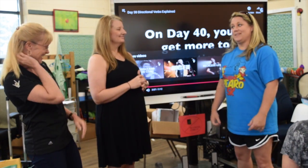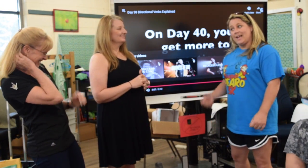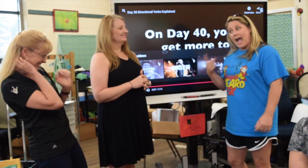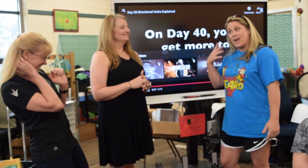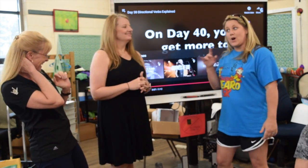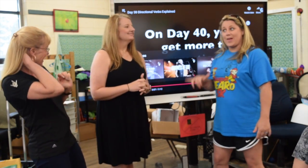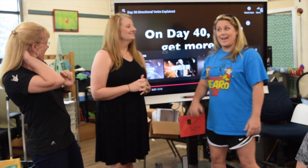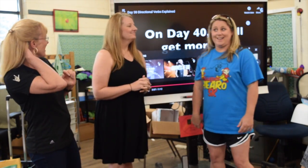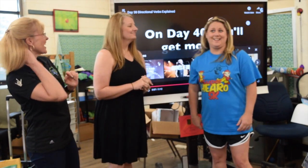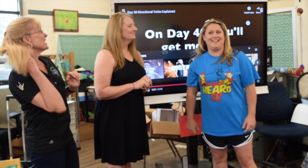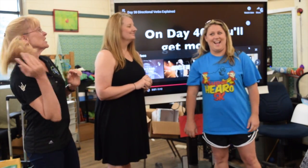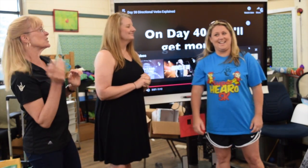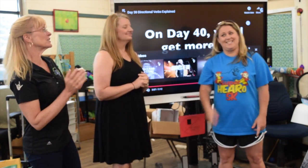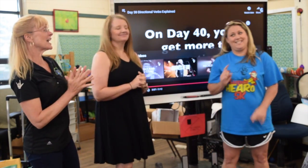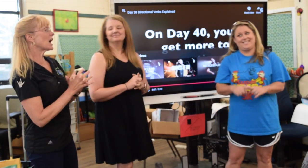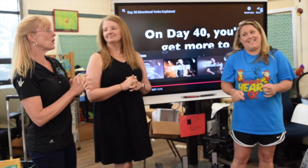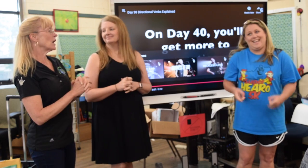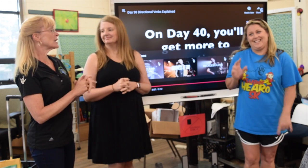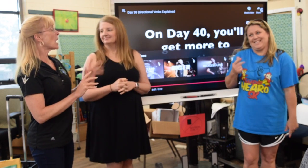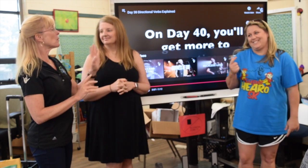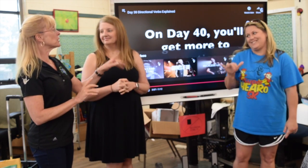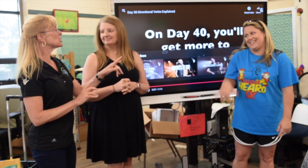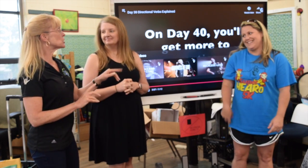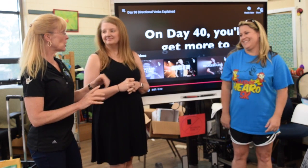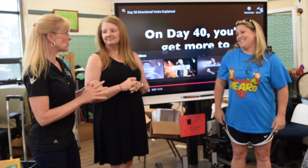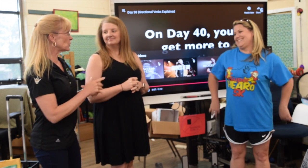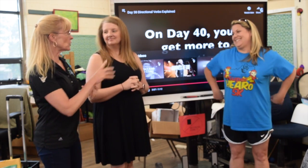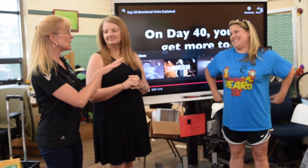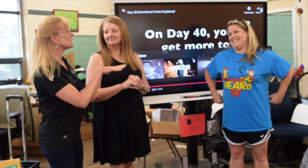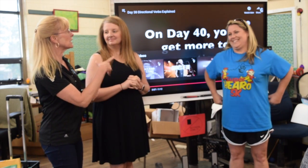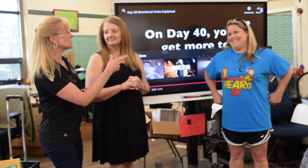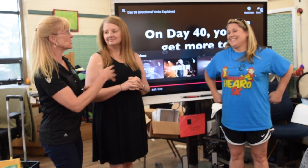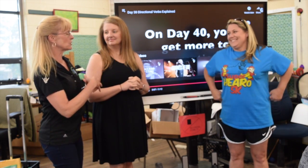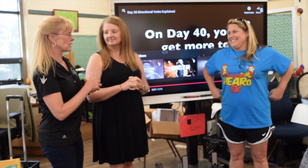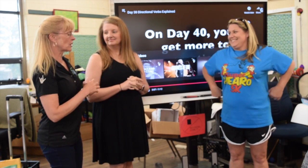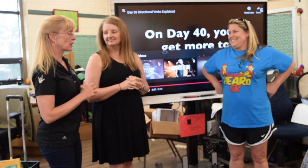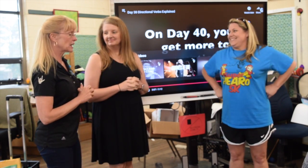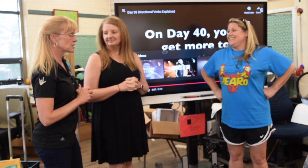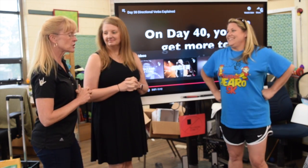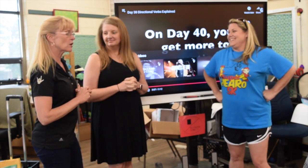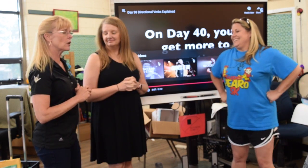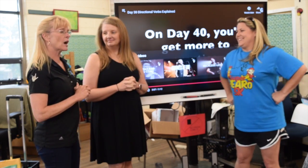I know that. Okay, so now I'm going to show you and then let you do it. All right? So I would